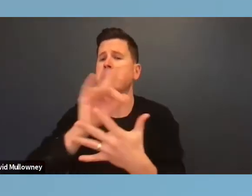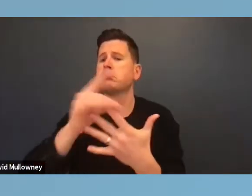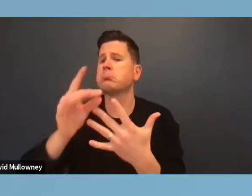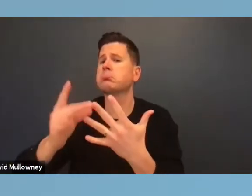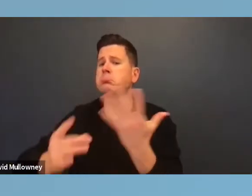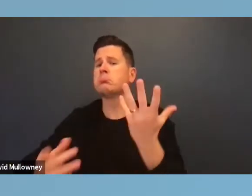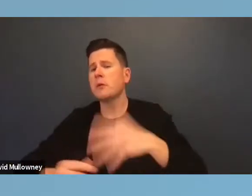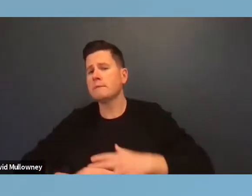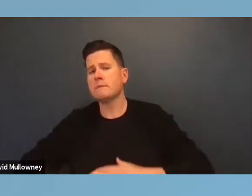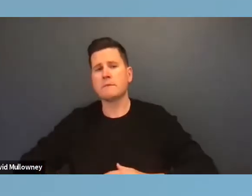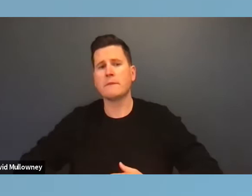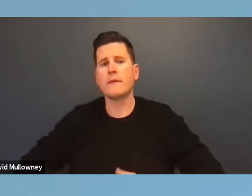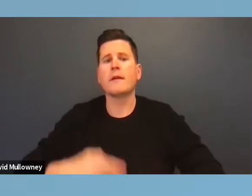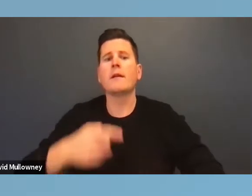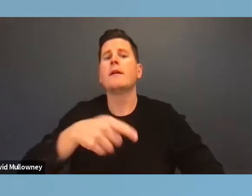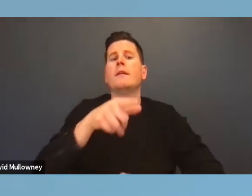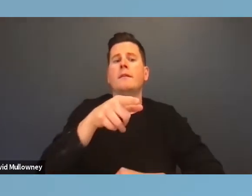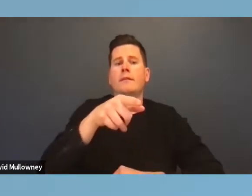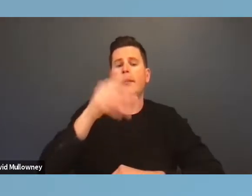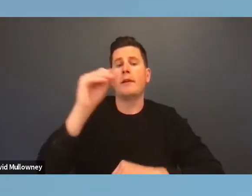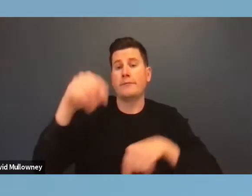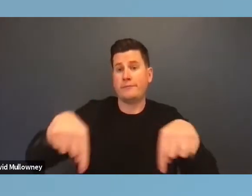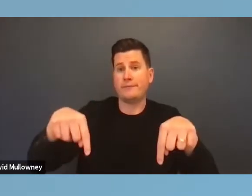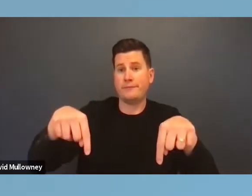mainstream program. There's a lot of different options.